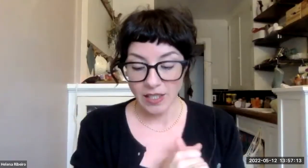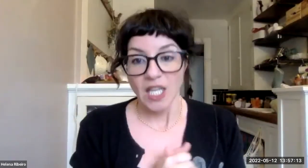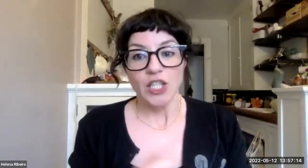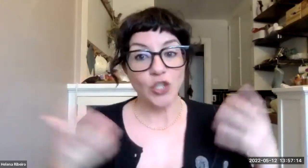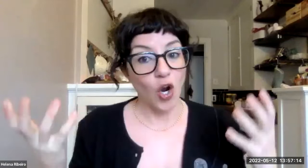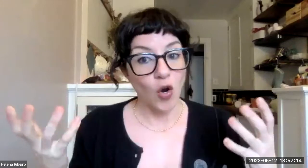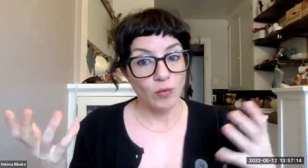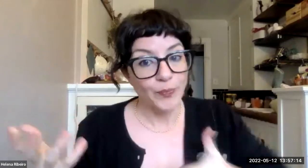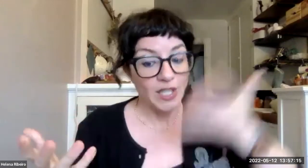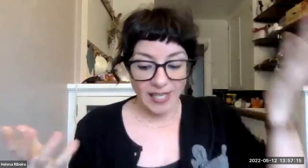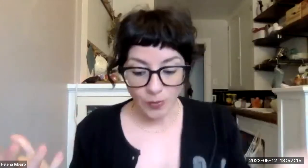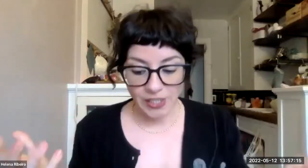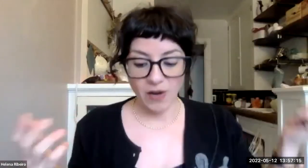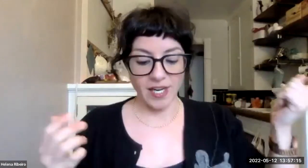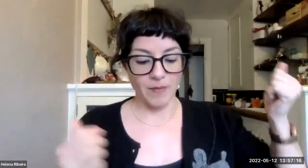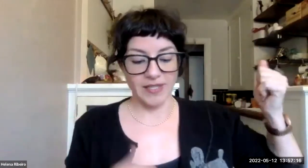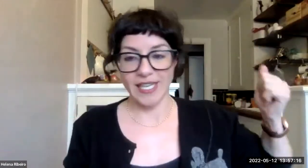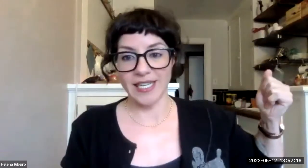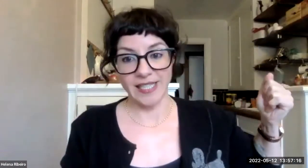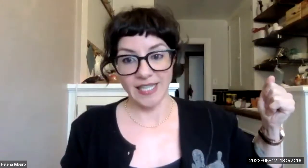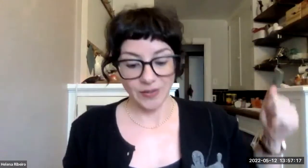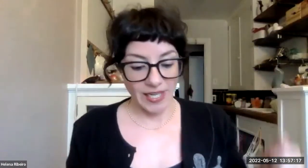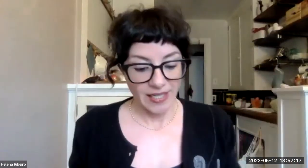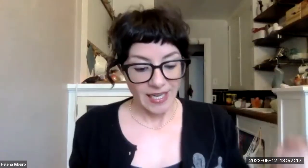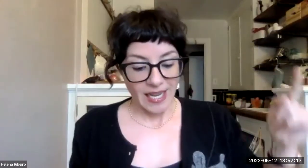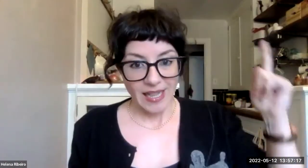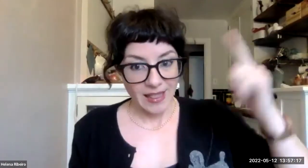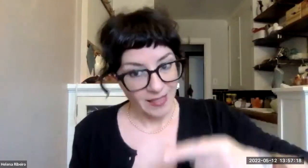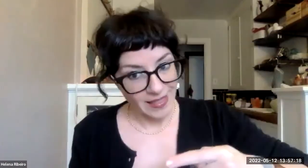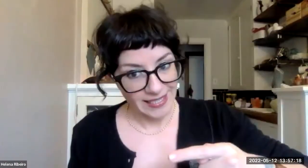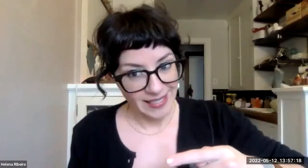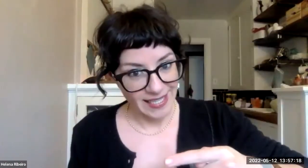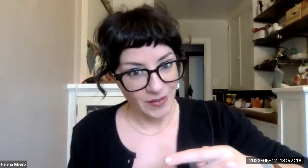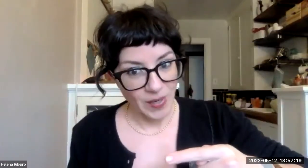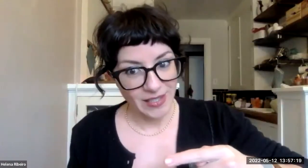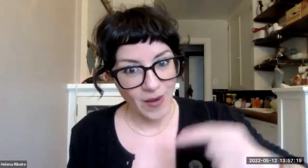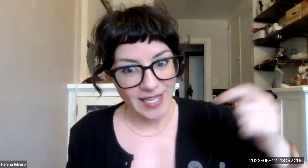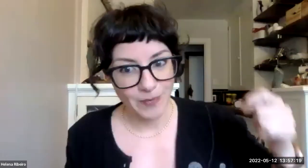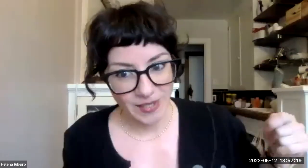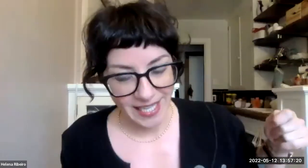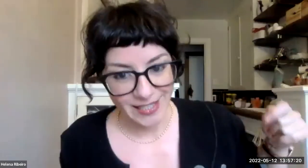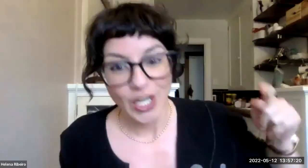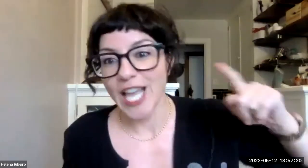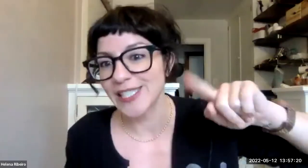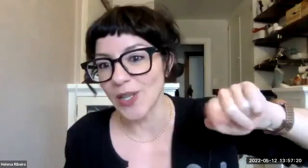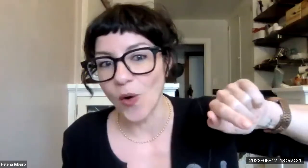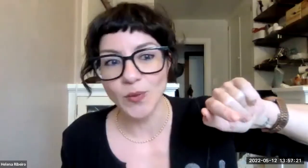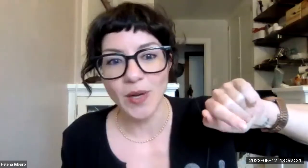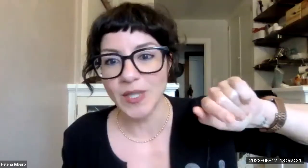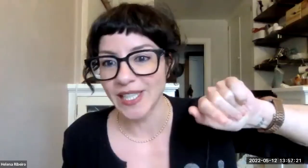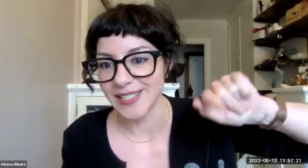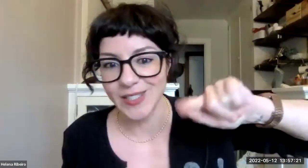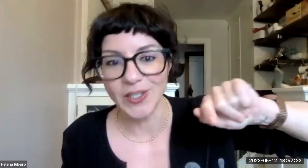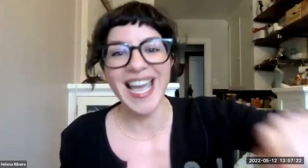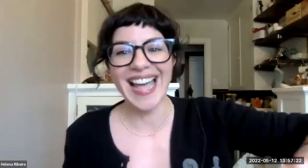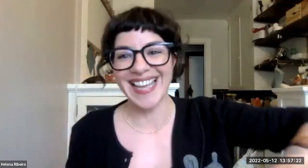year. So guess which outcome is getting assessed, right? Next slide. Oh wait, no, I didn't put that in. It's the old one